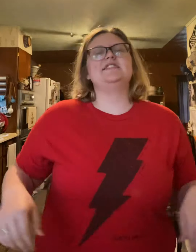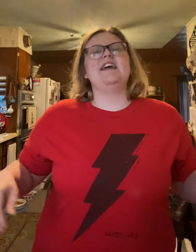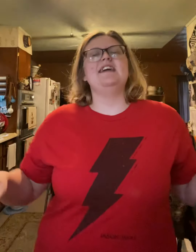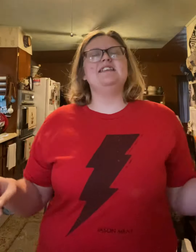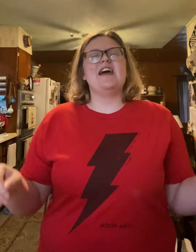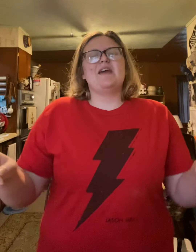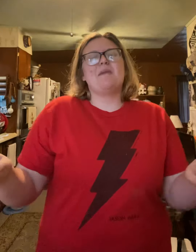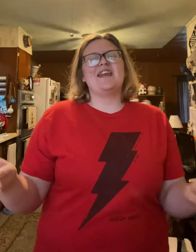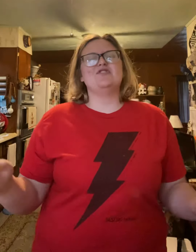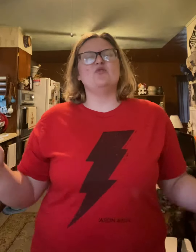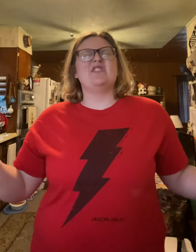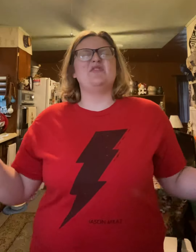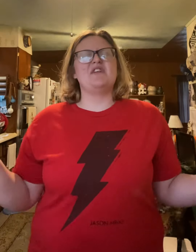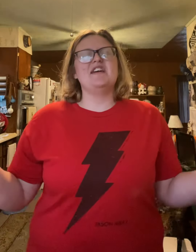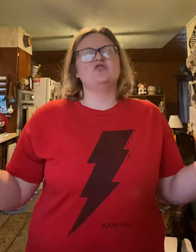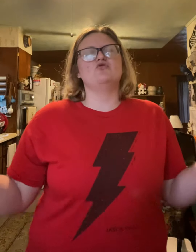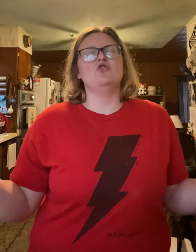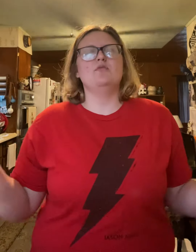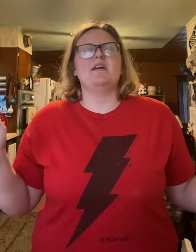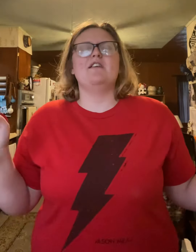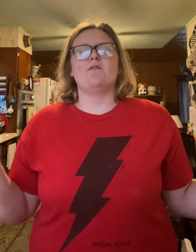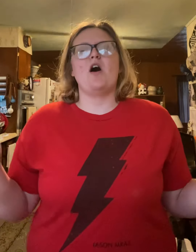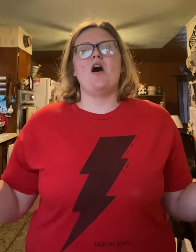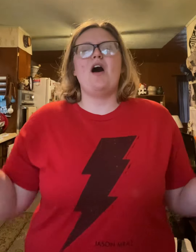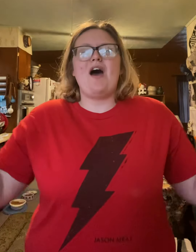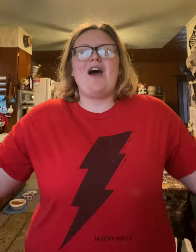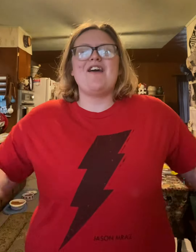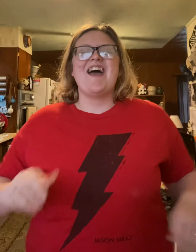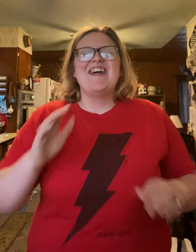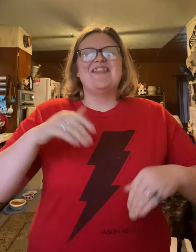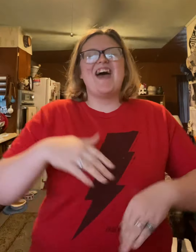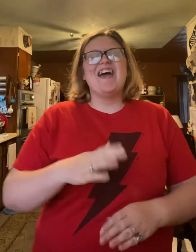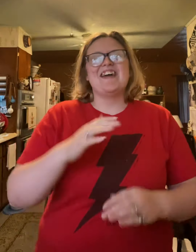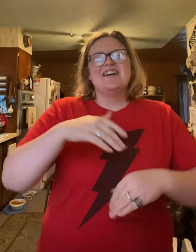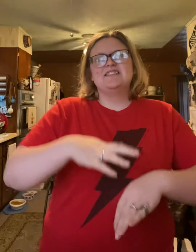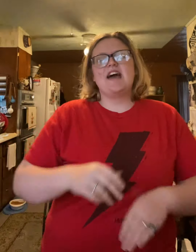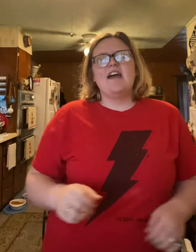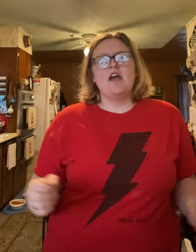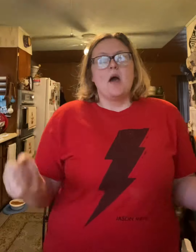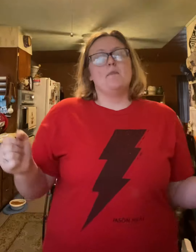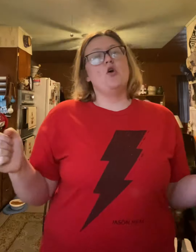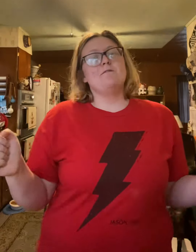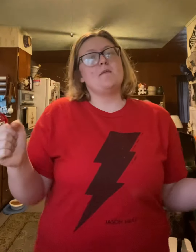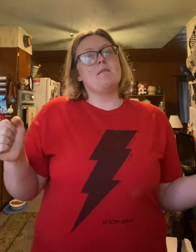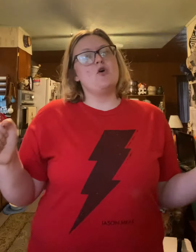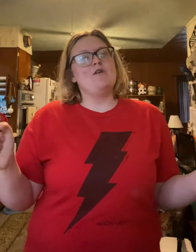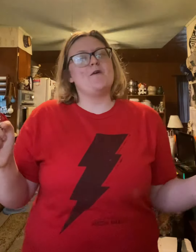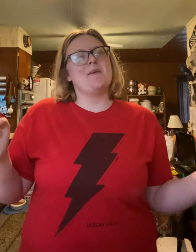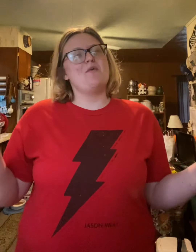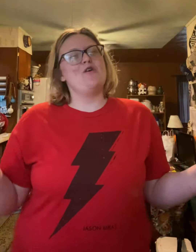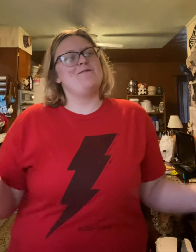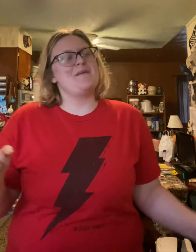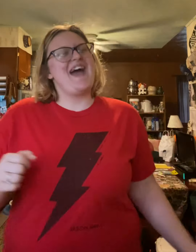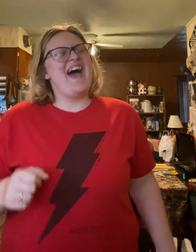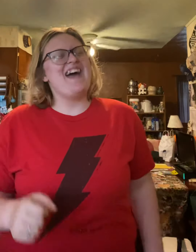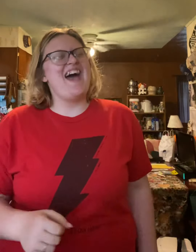seen anybody do the things you do before. They say, move for me, move for me, move for me,